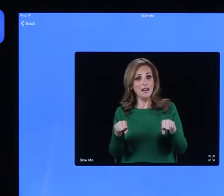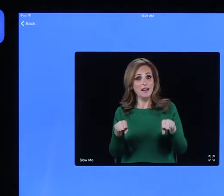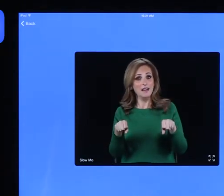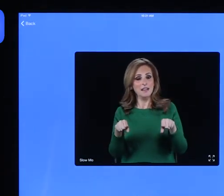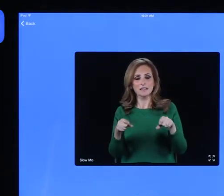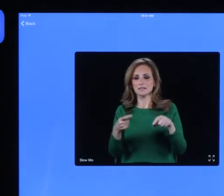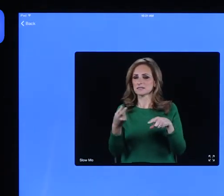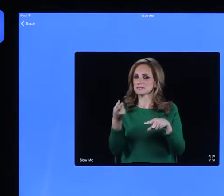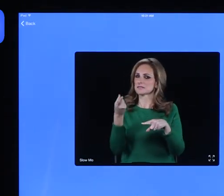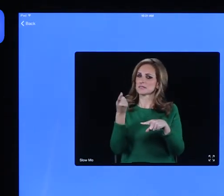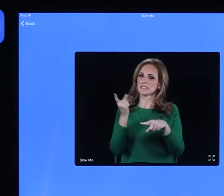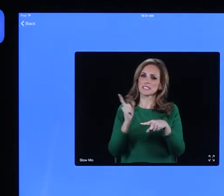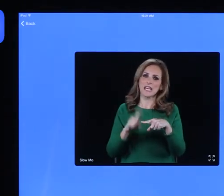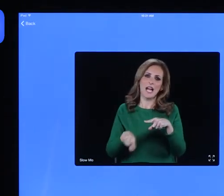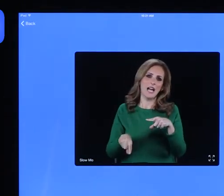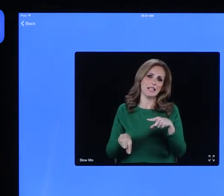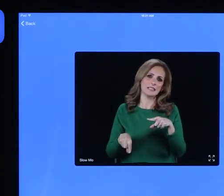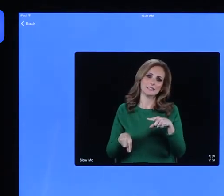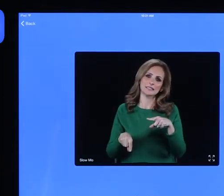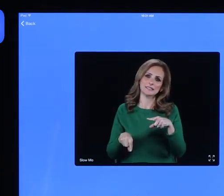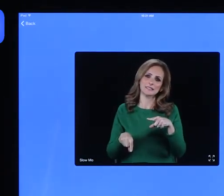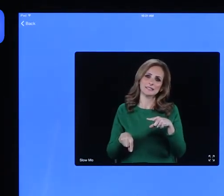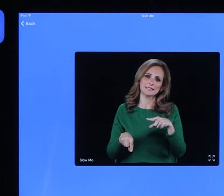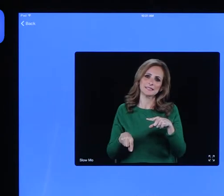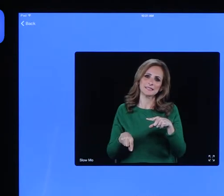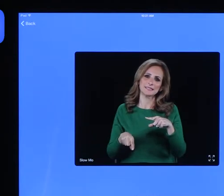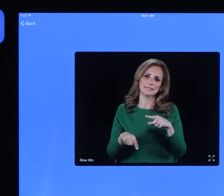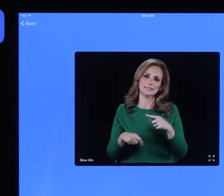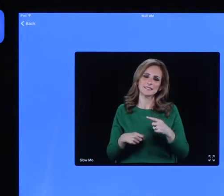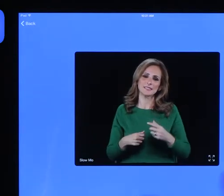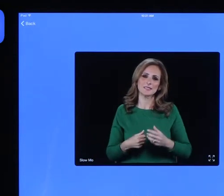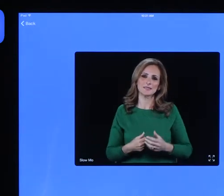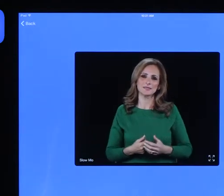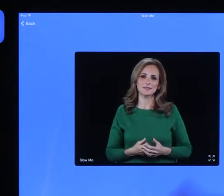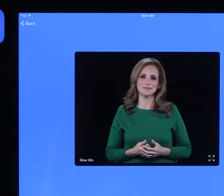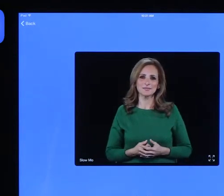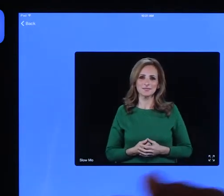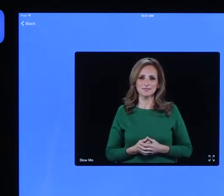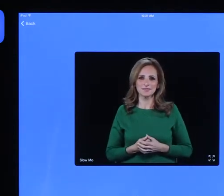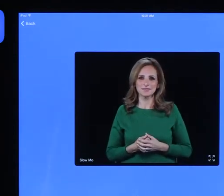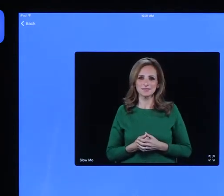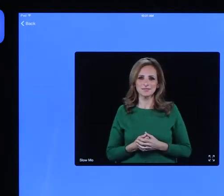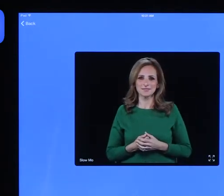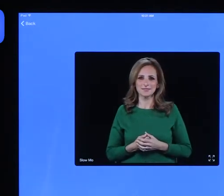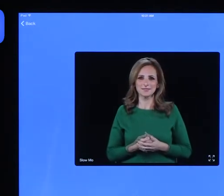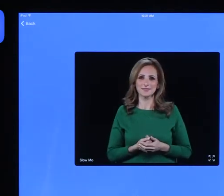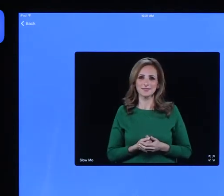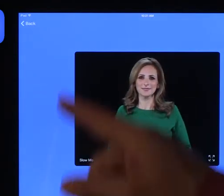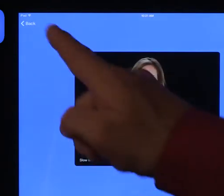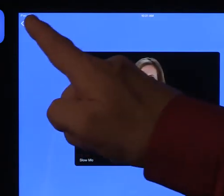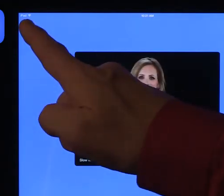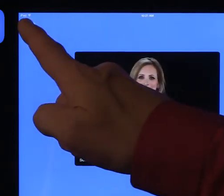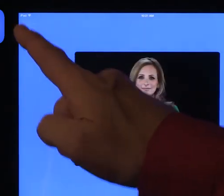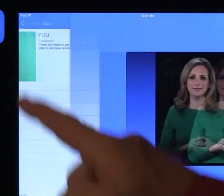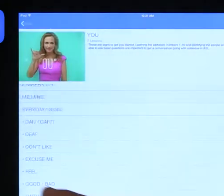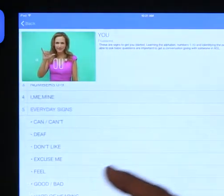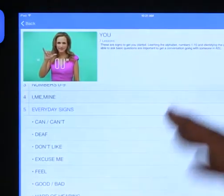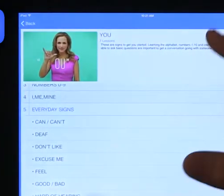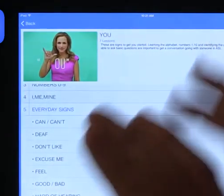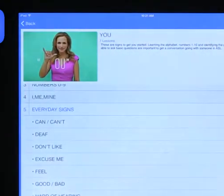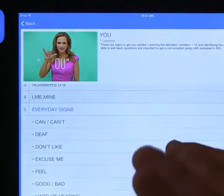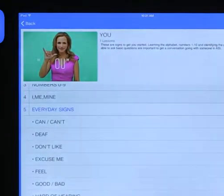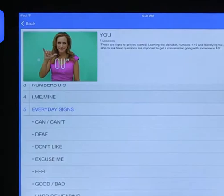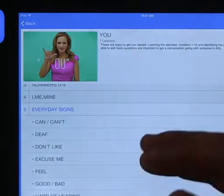very slowly and keep on track with it and then be able to speed it up.